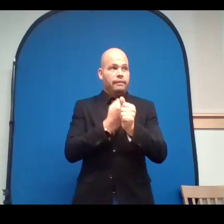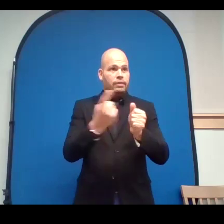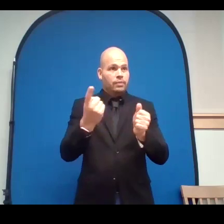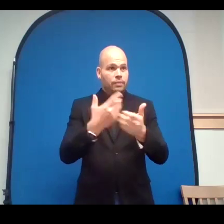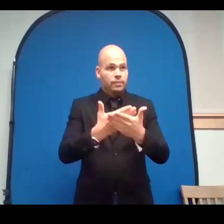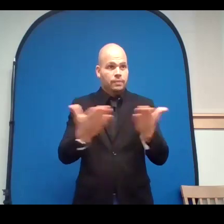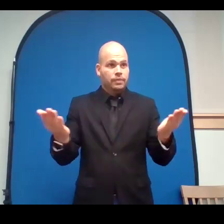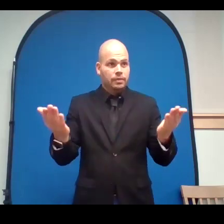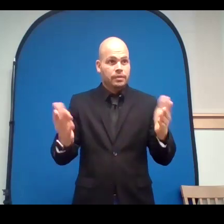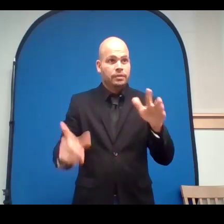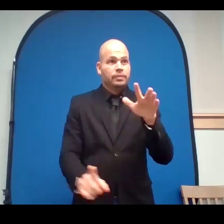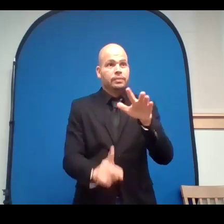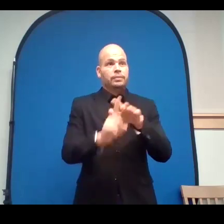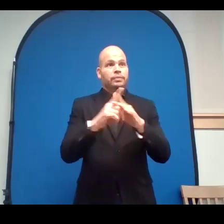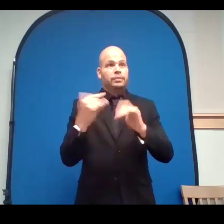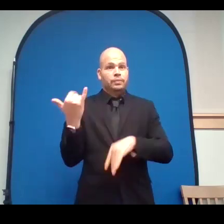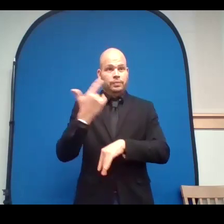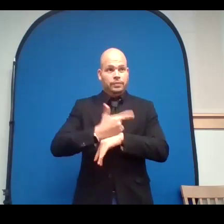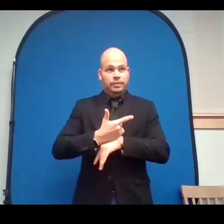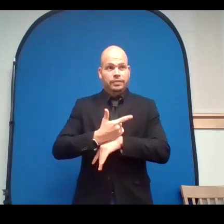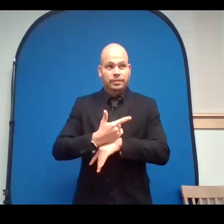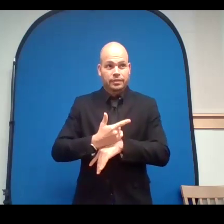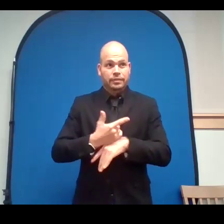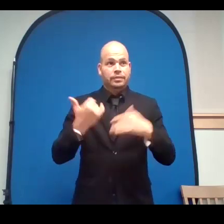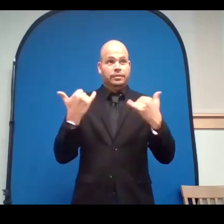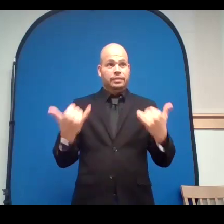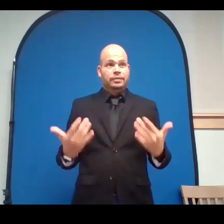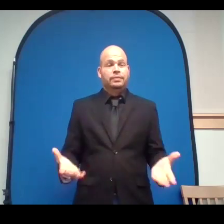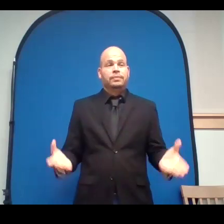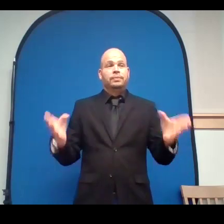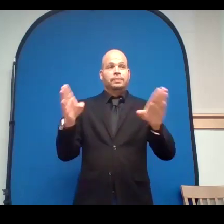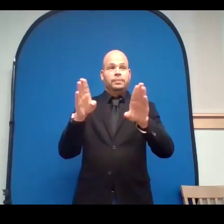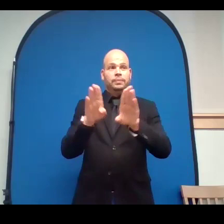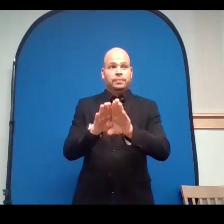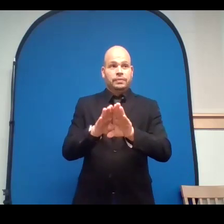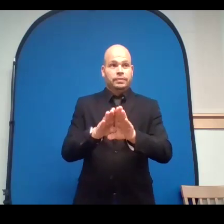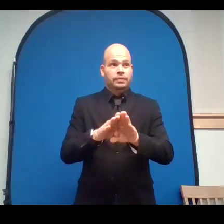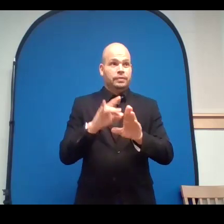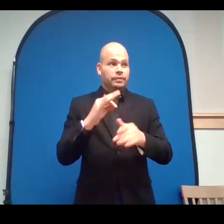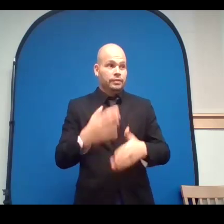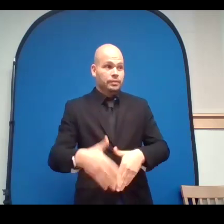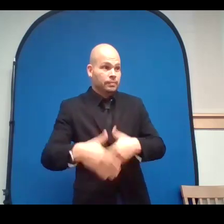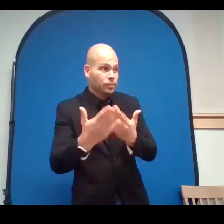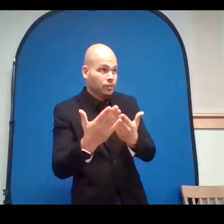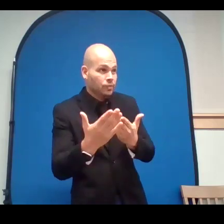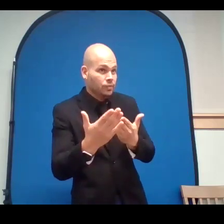today, and we will adjourn. If there is a motion to adjourn. So moved.